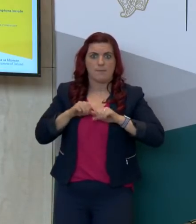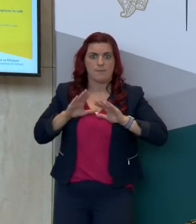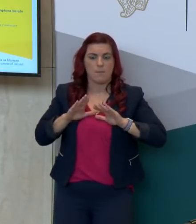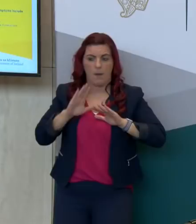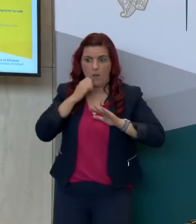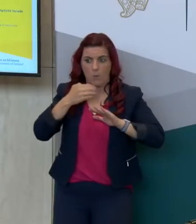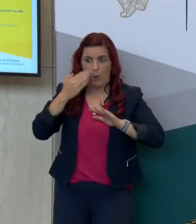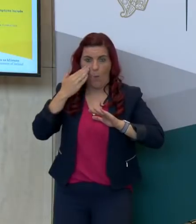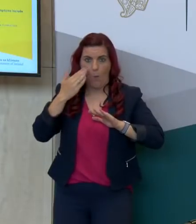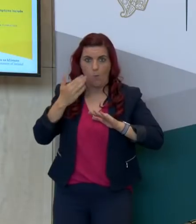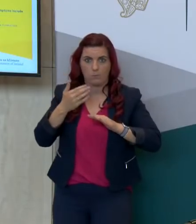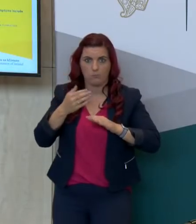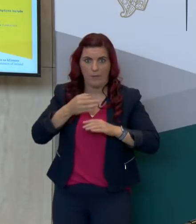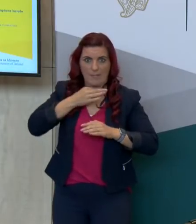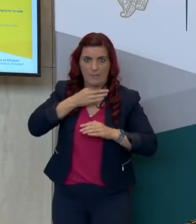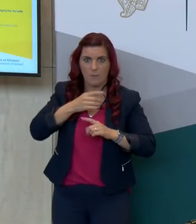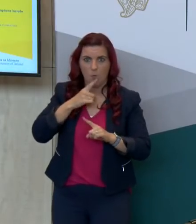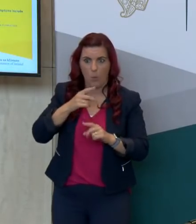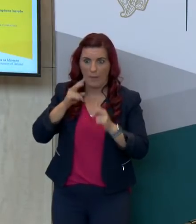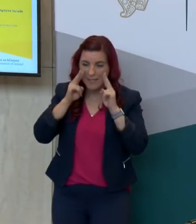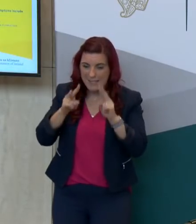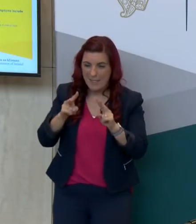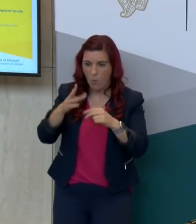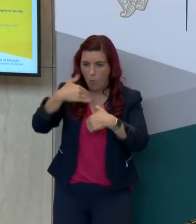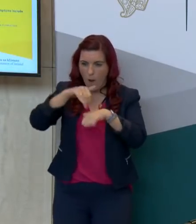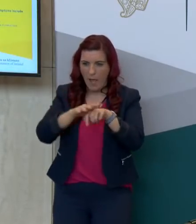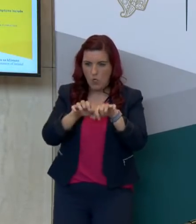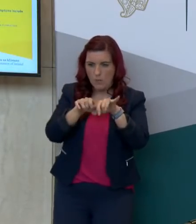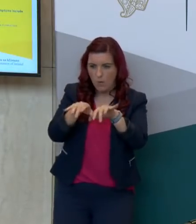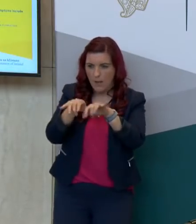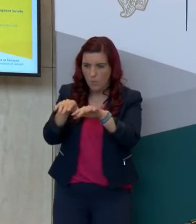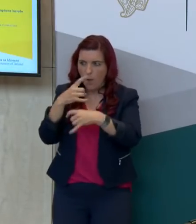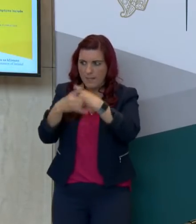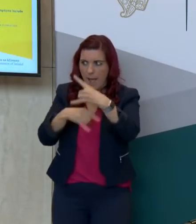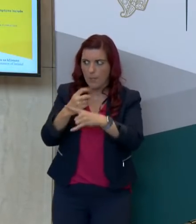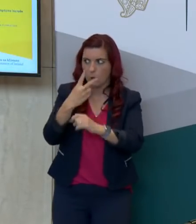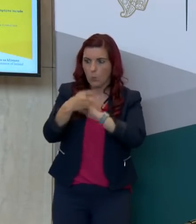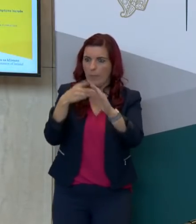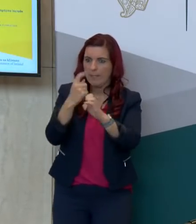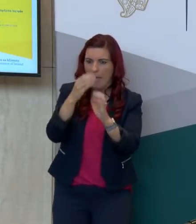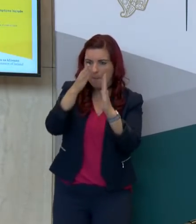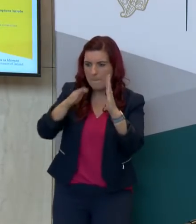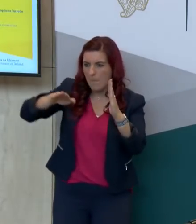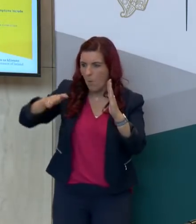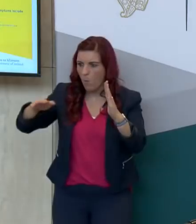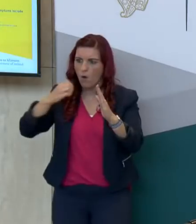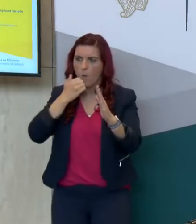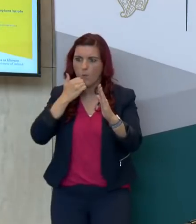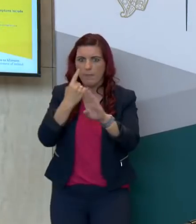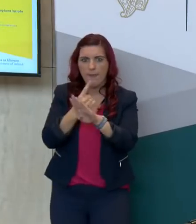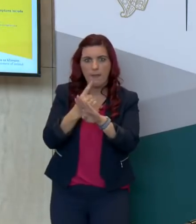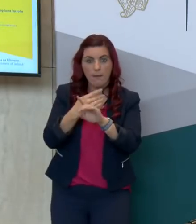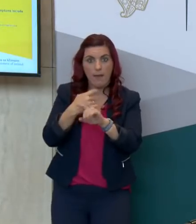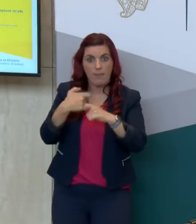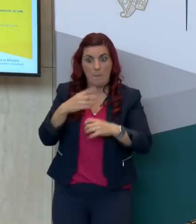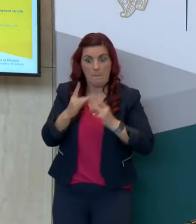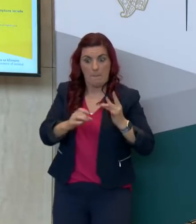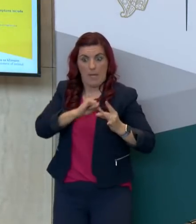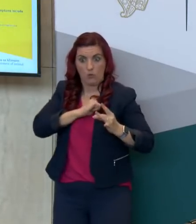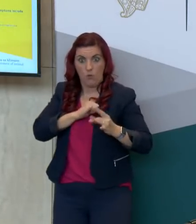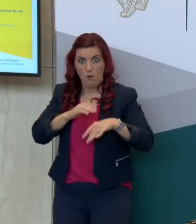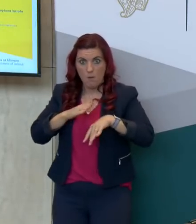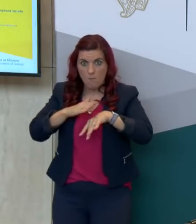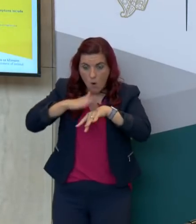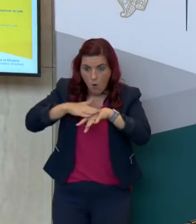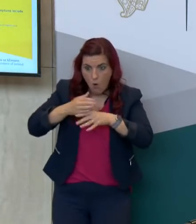I think we just need to look at where the disease is at in 2 weeks' time. We need to ensure that any further reopening is done in the